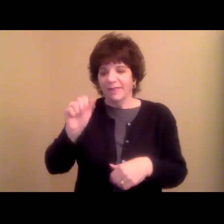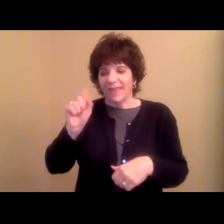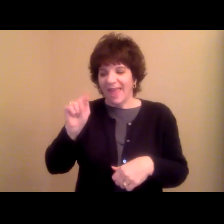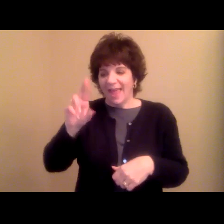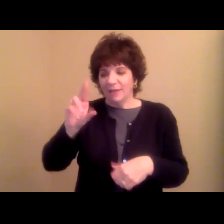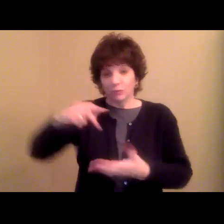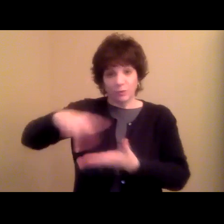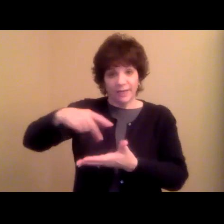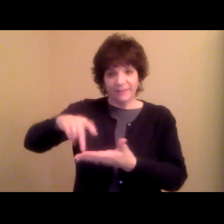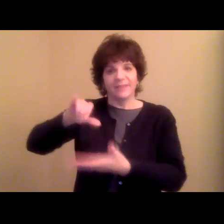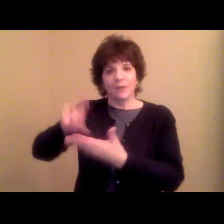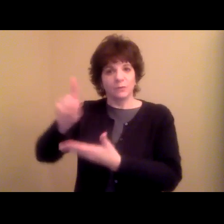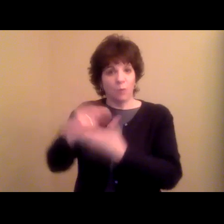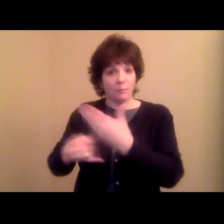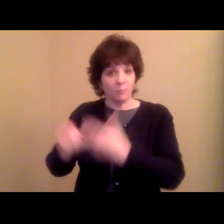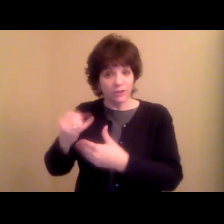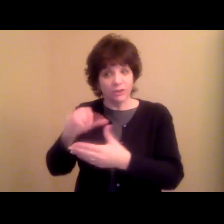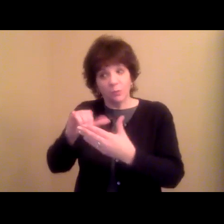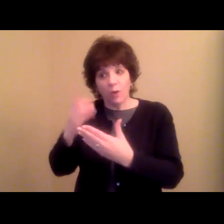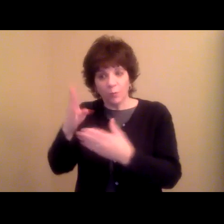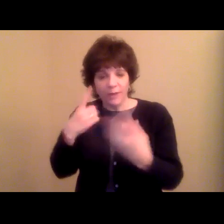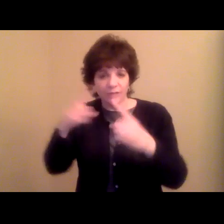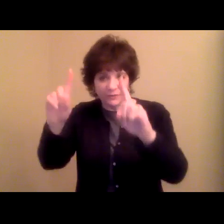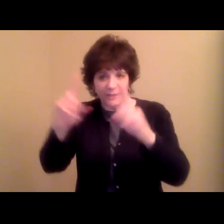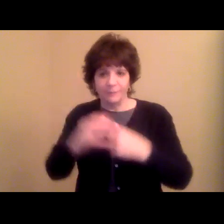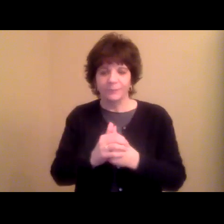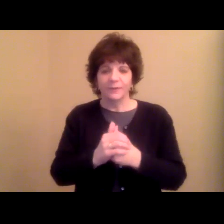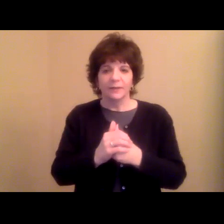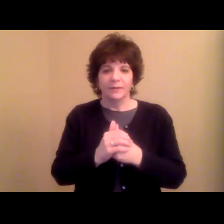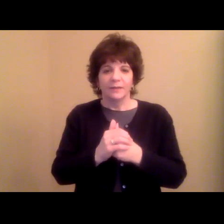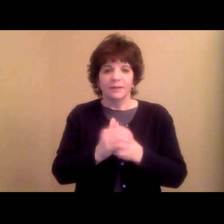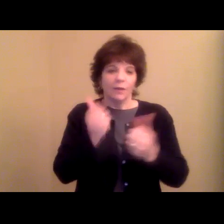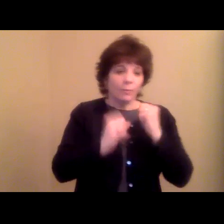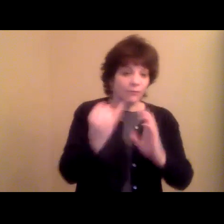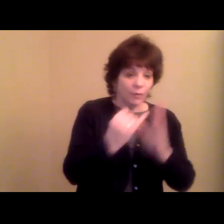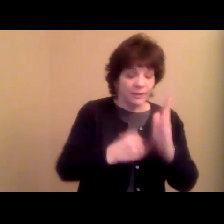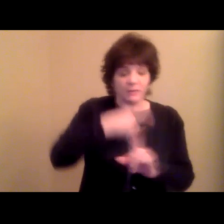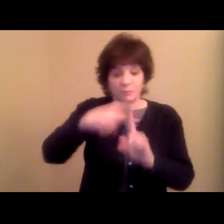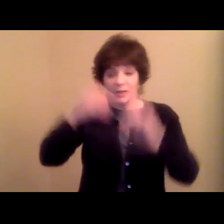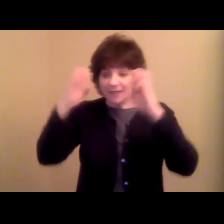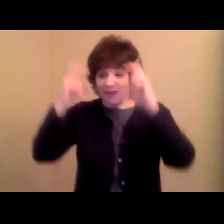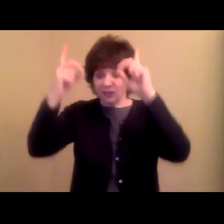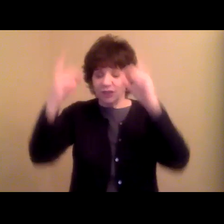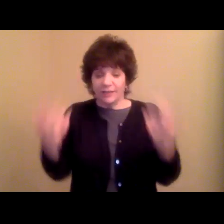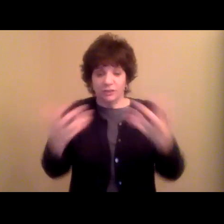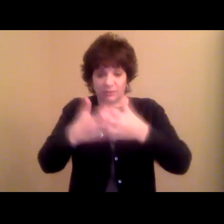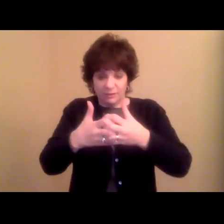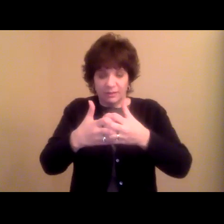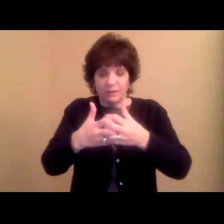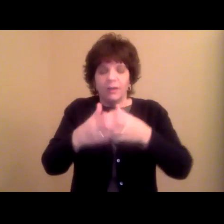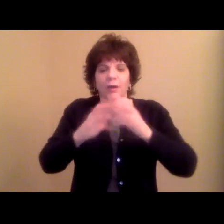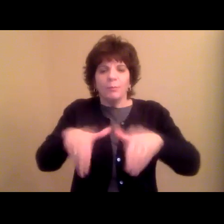one of those ways. I think performing arts and education also provides students with